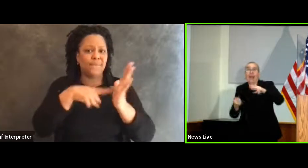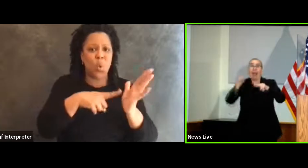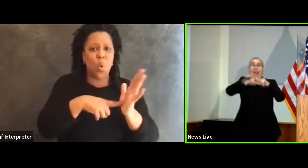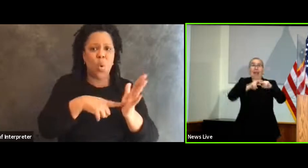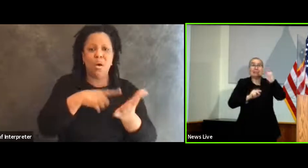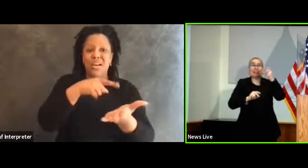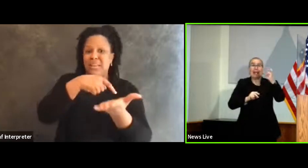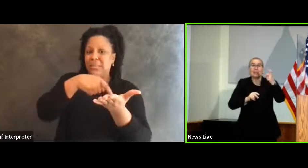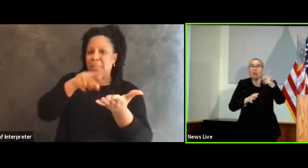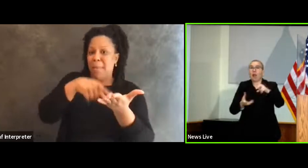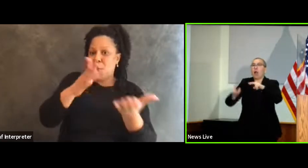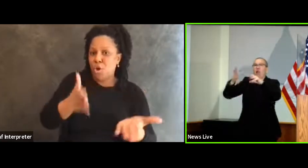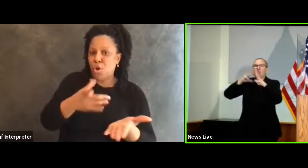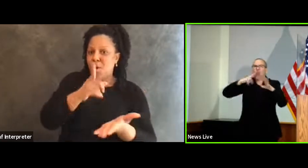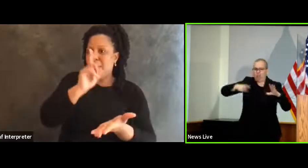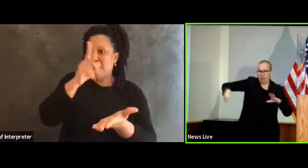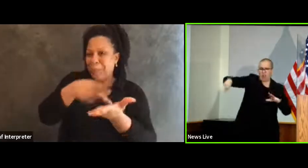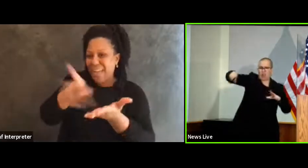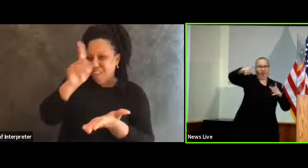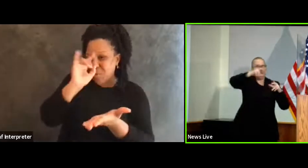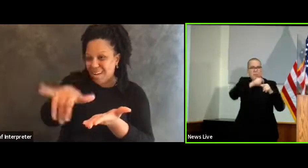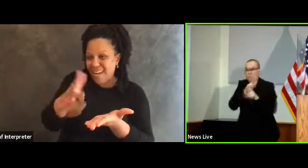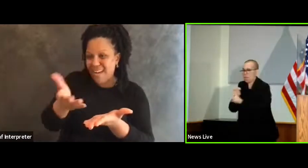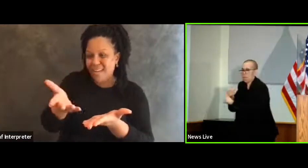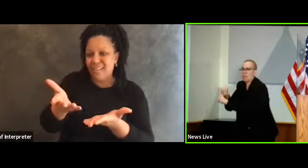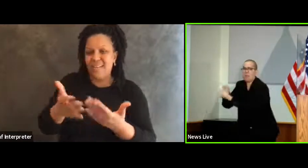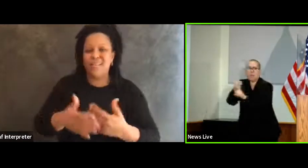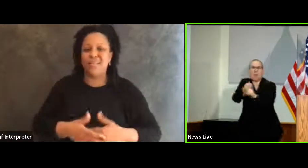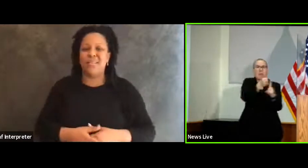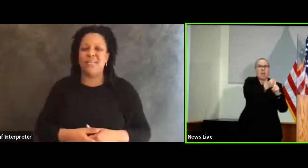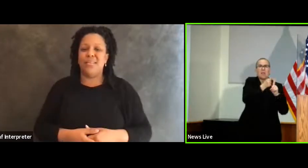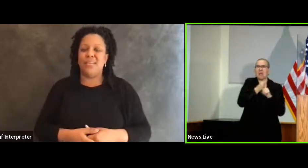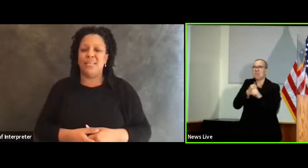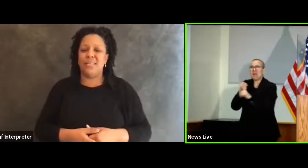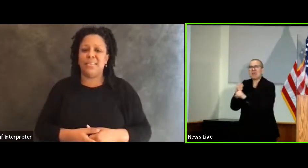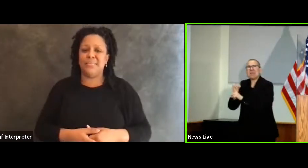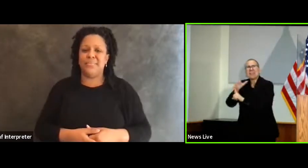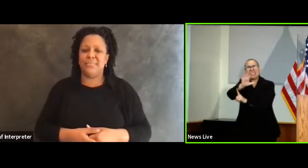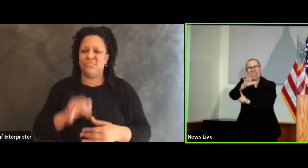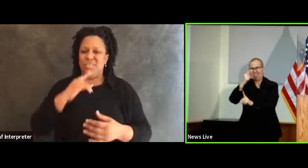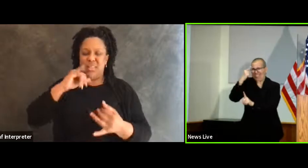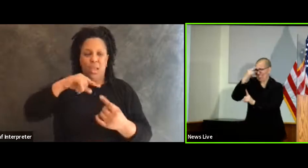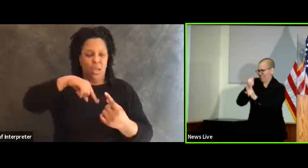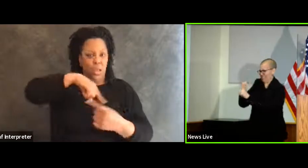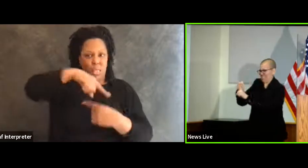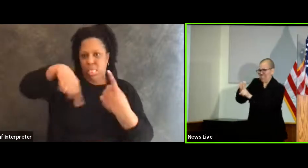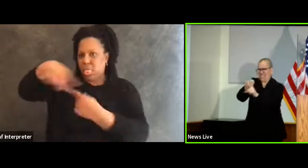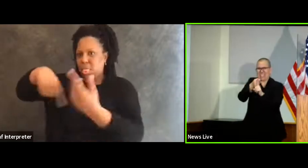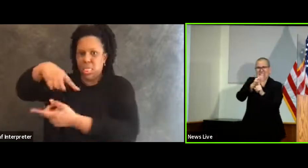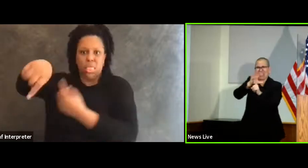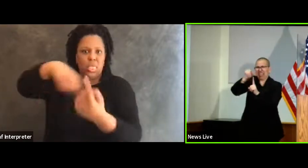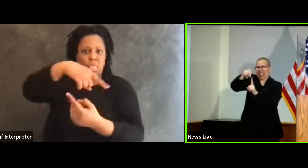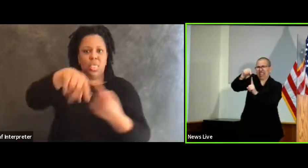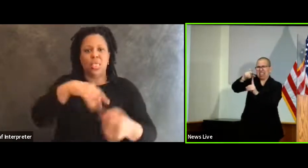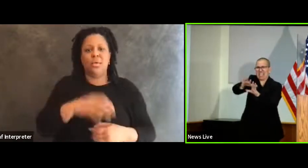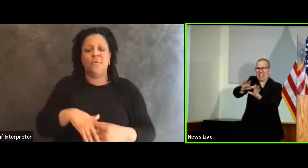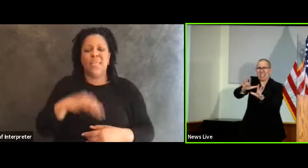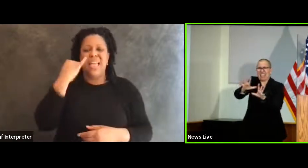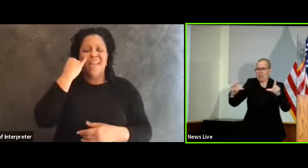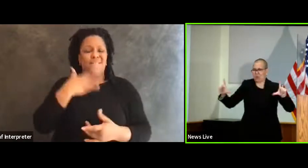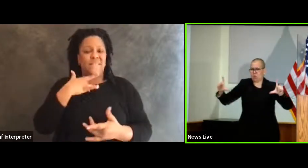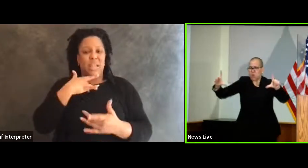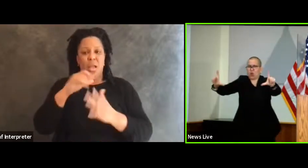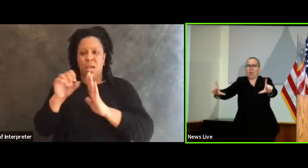spiral, and I think we all need to think about this. And I would say, if you need to remove yourself from the moral and ethical imperative of doing some of this, there's